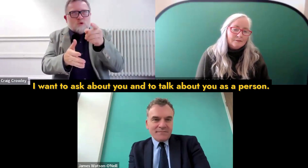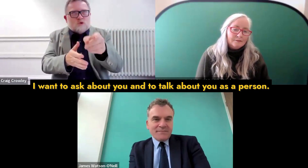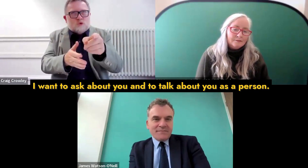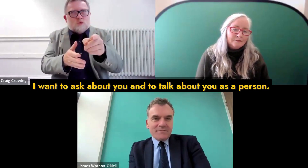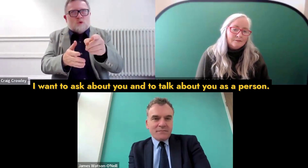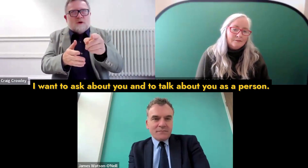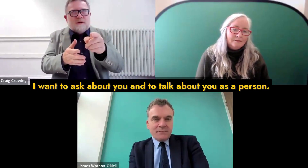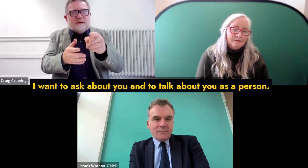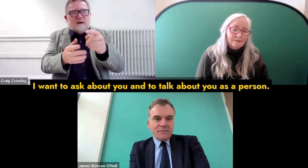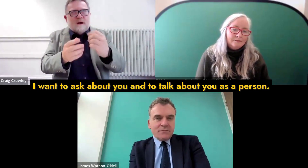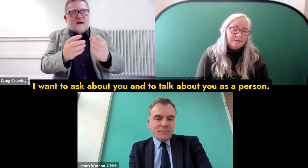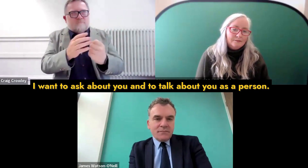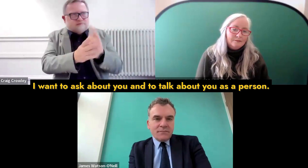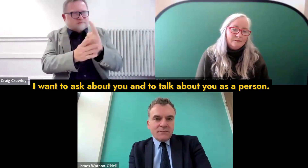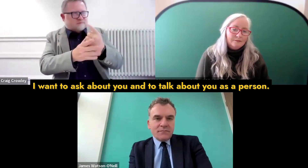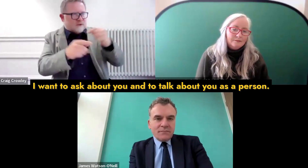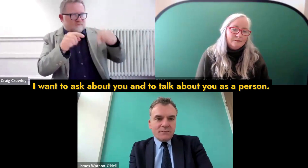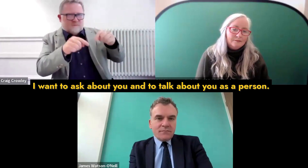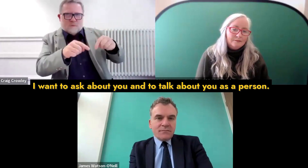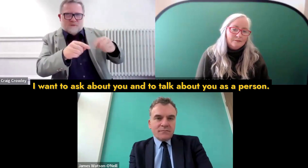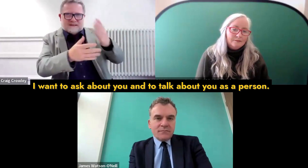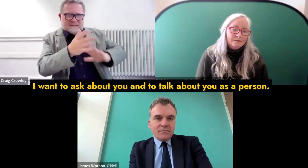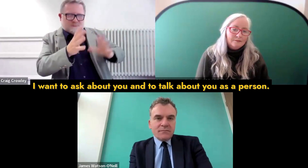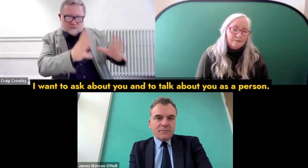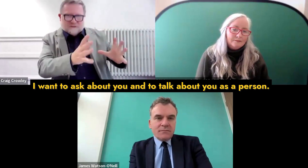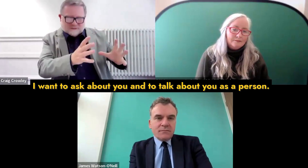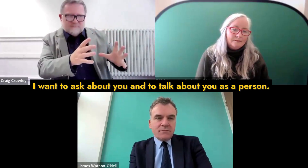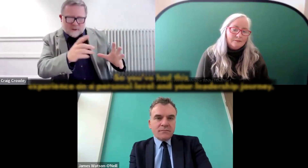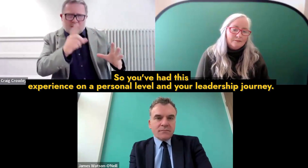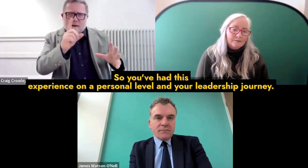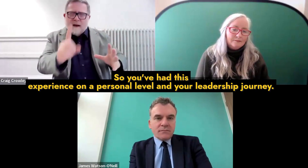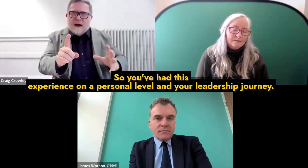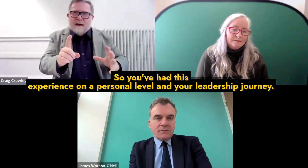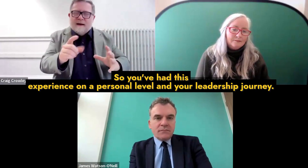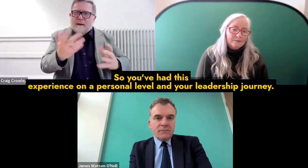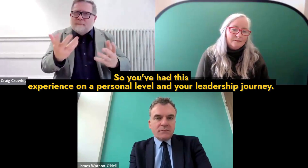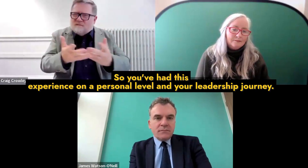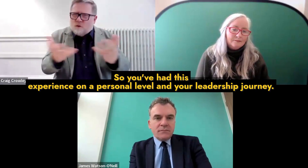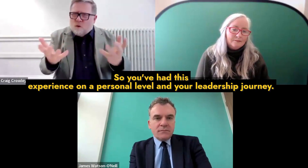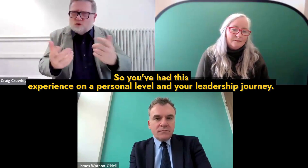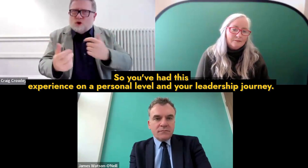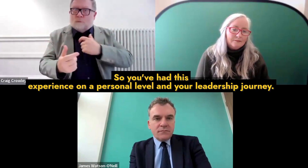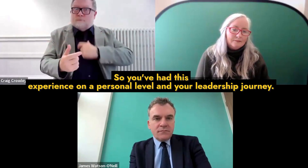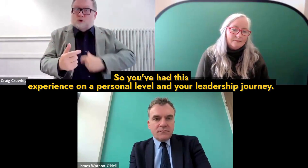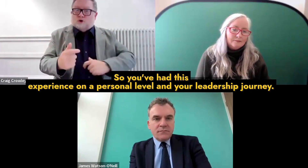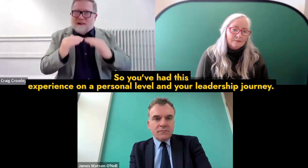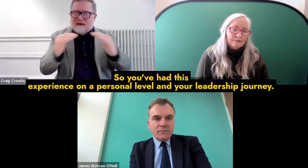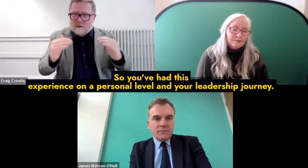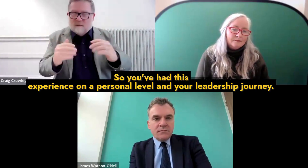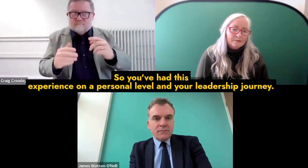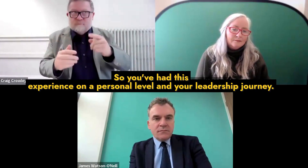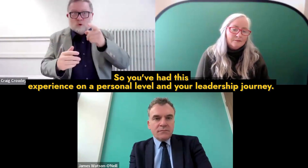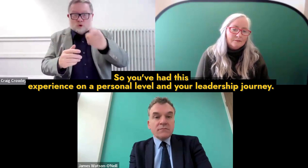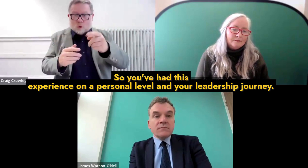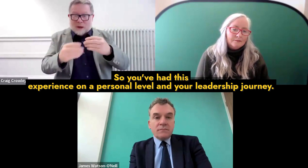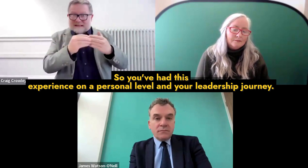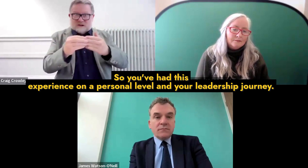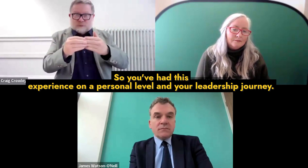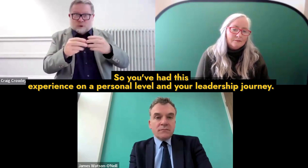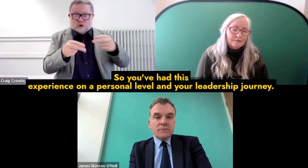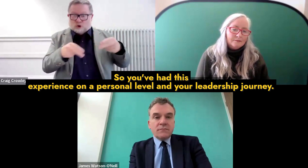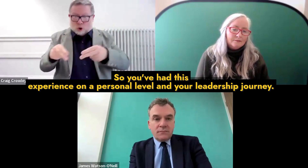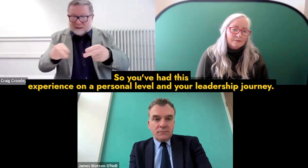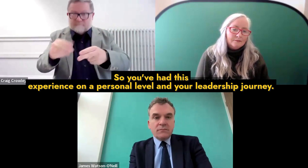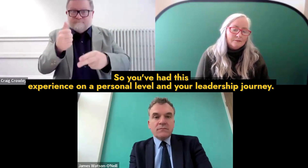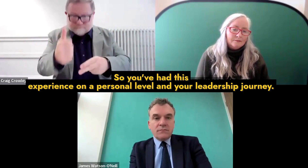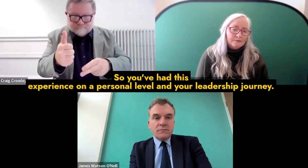I want to ask about you and to talk about you as a person. So you've had this experience